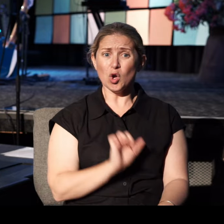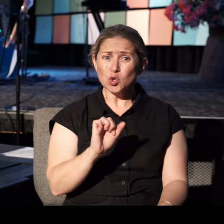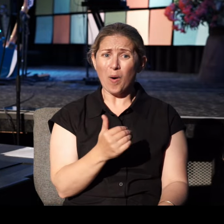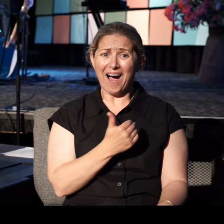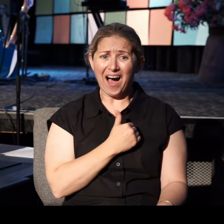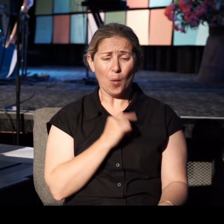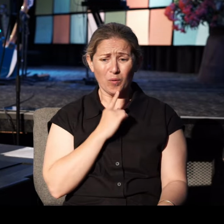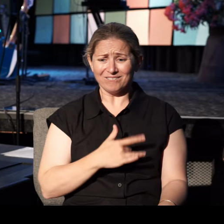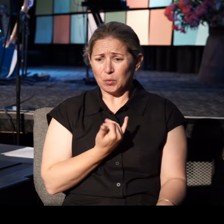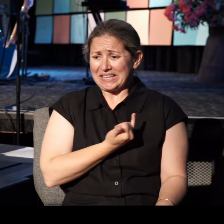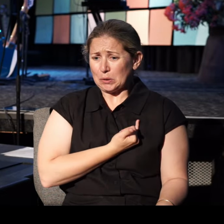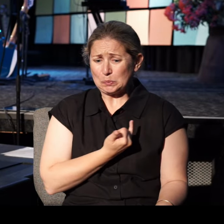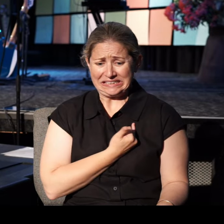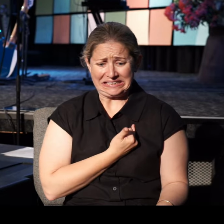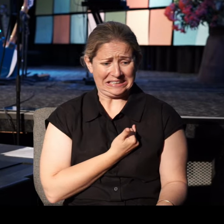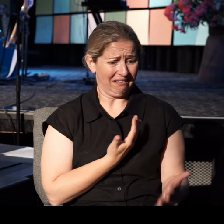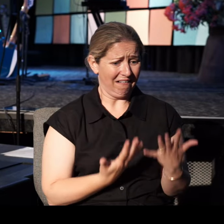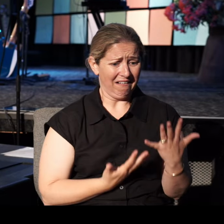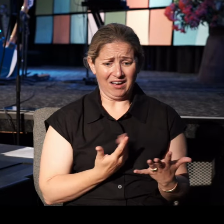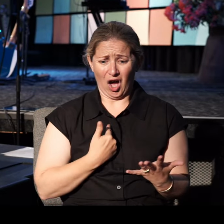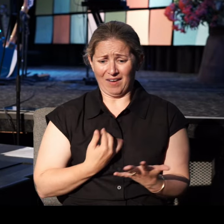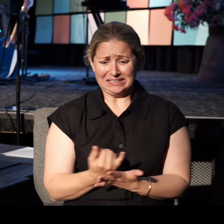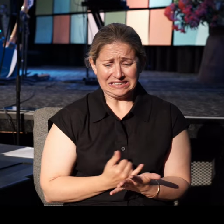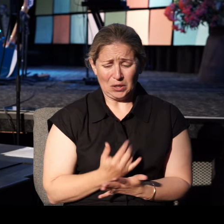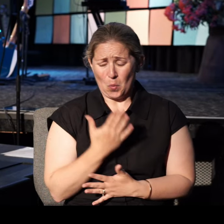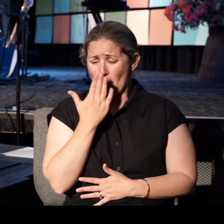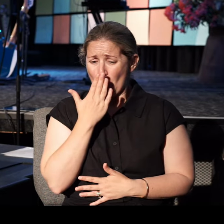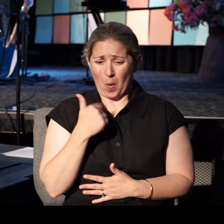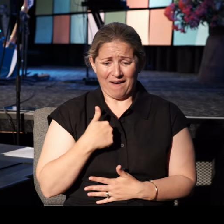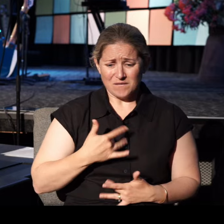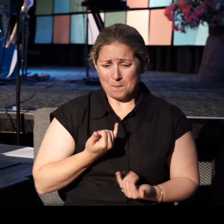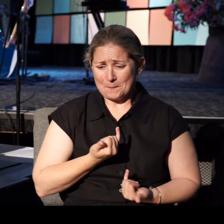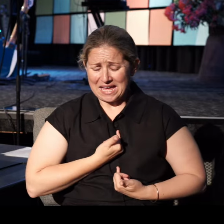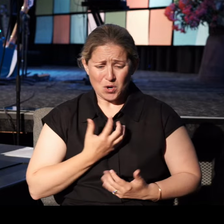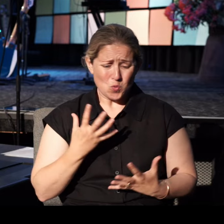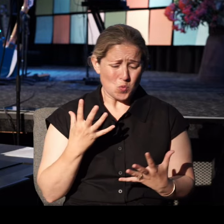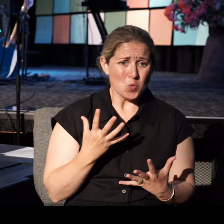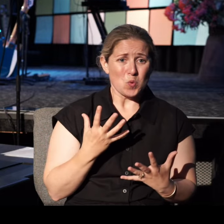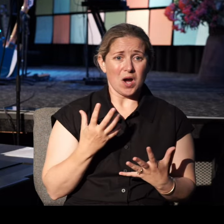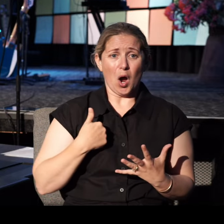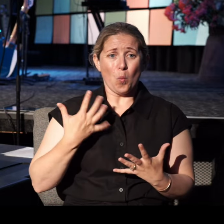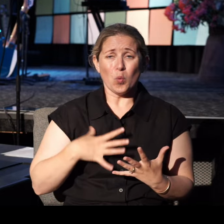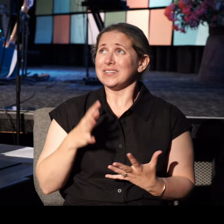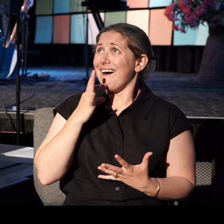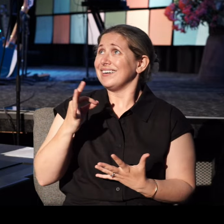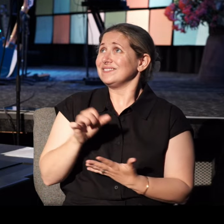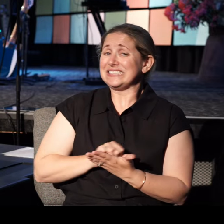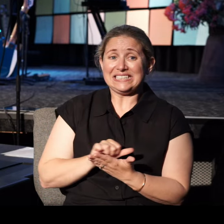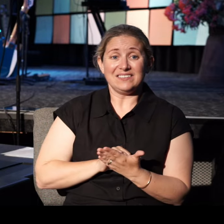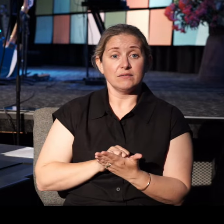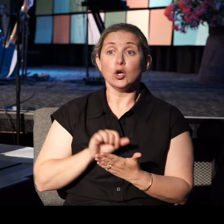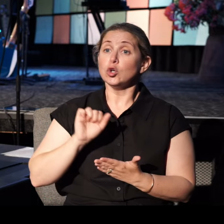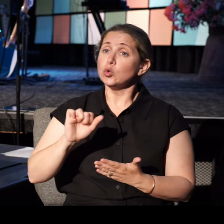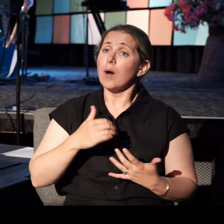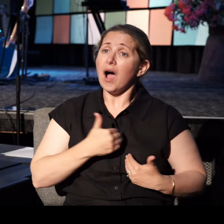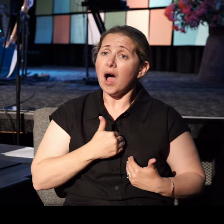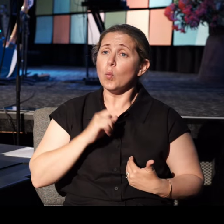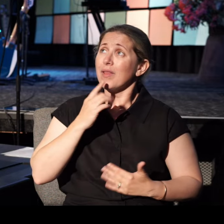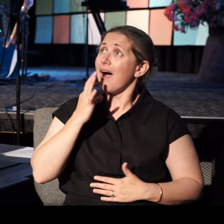these things and are fighting to get out of them. Your desire ought now to be pleasing him, to want what he